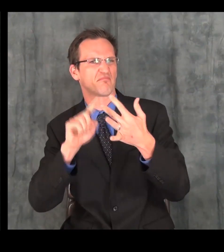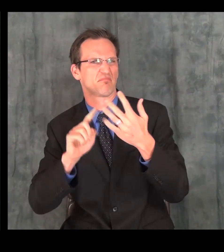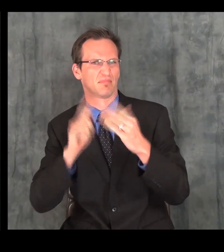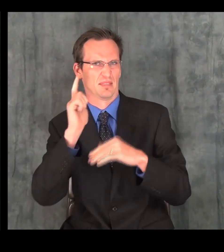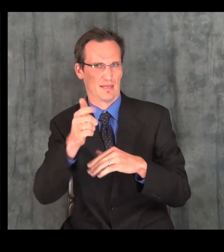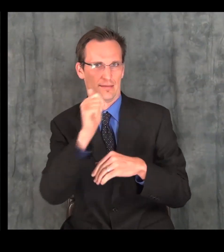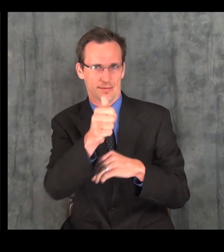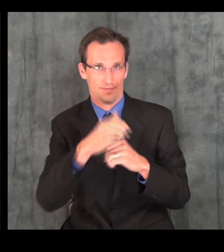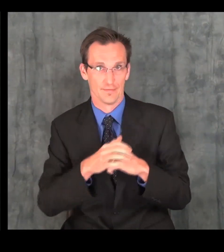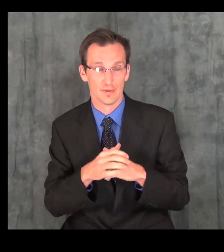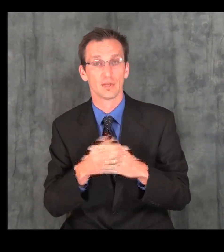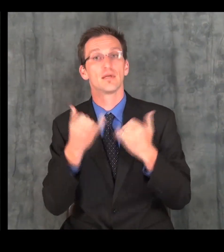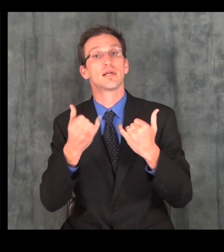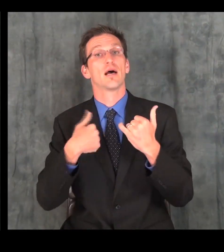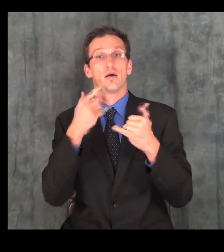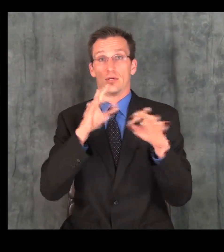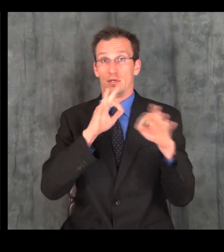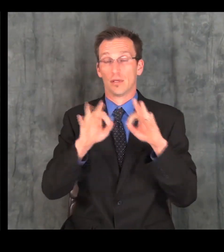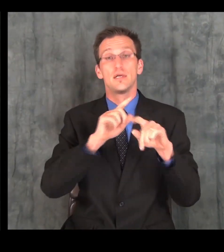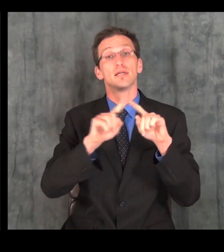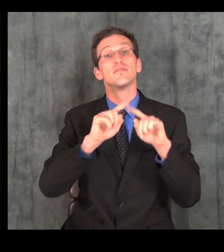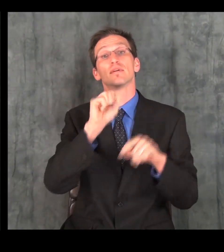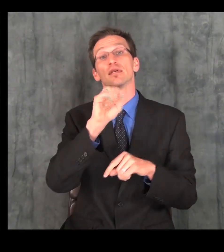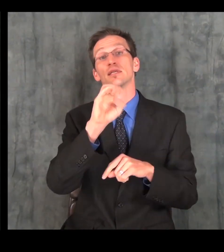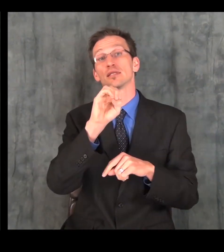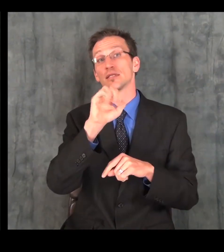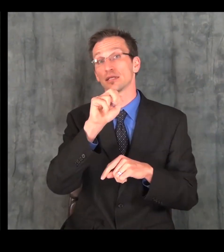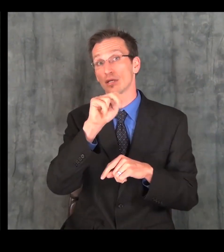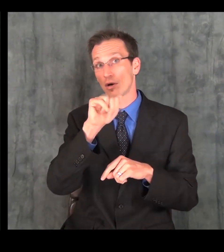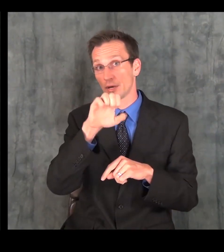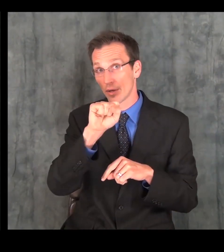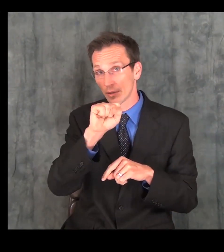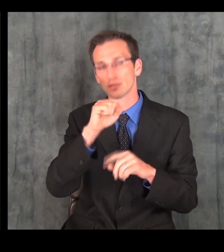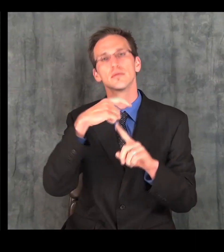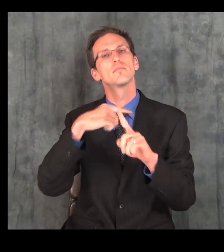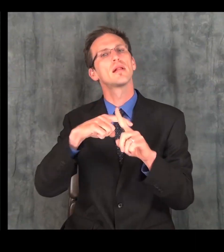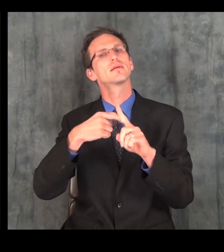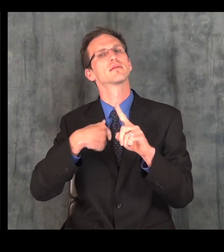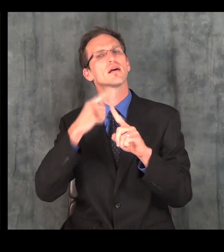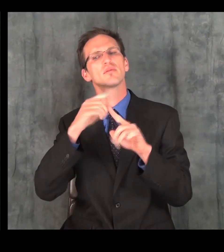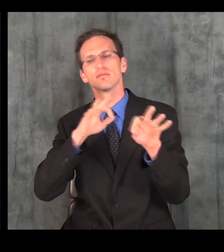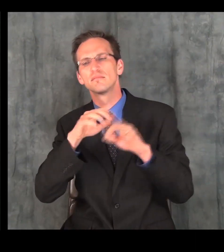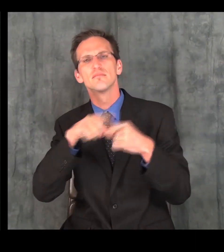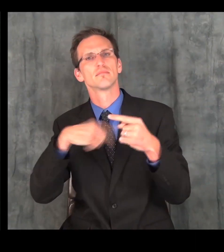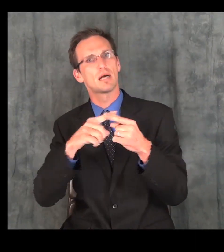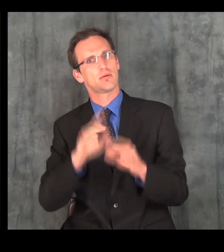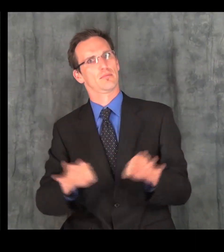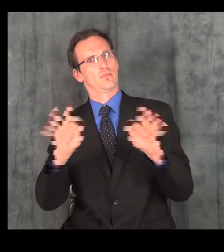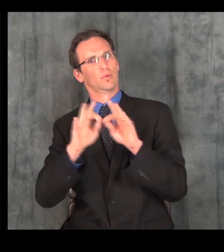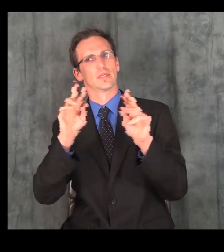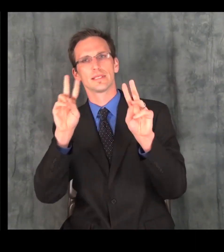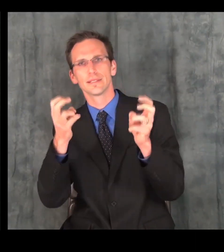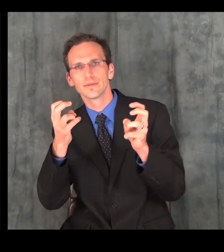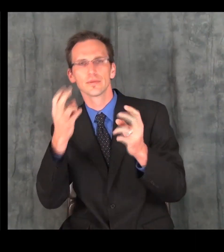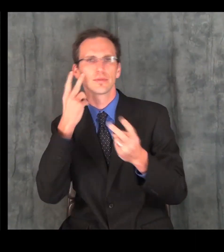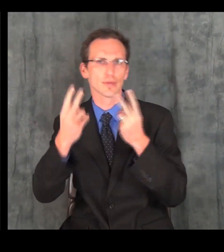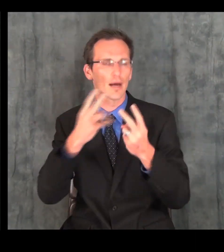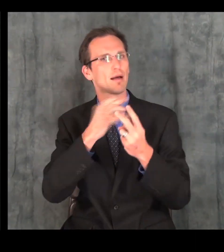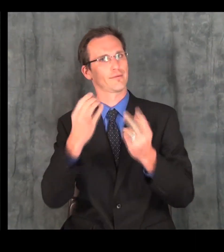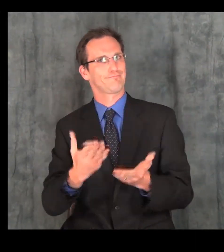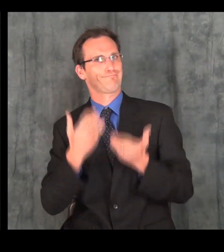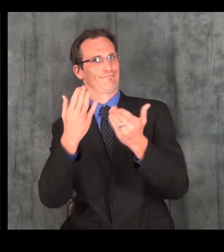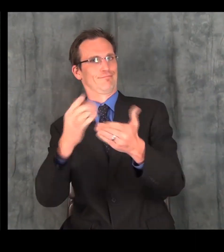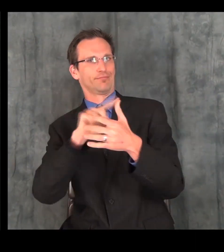about the scenarios and then sum up with the core issues and some recommendations. So scenario